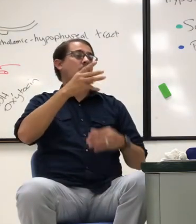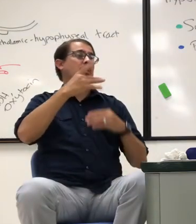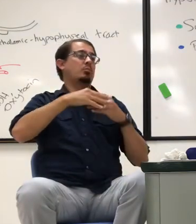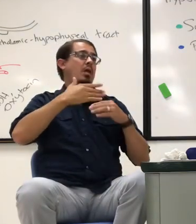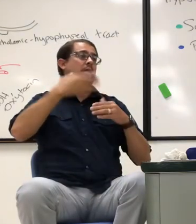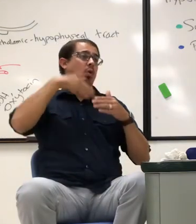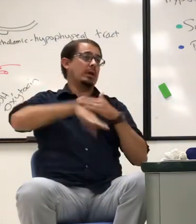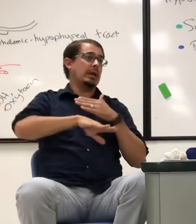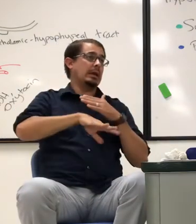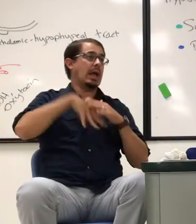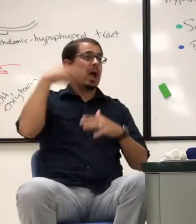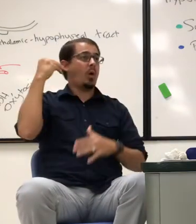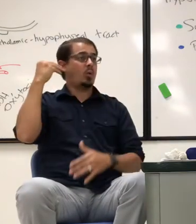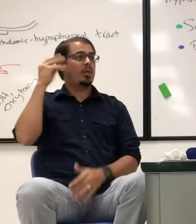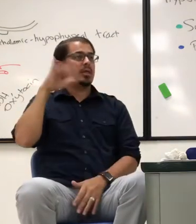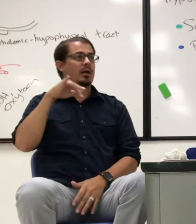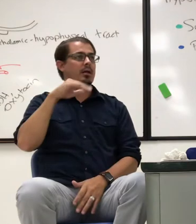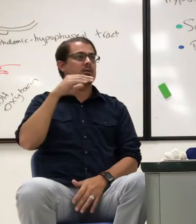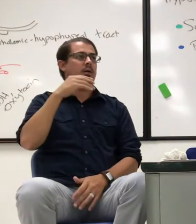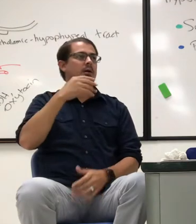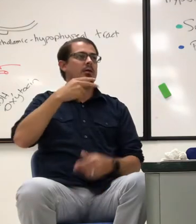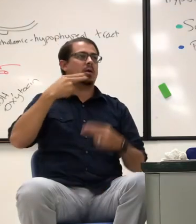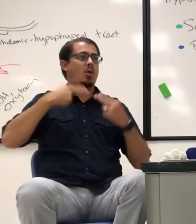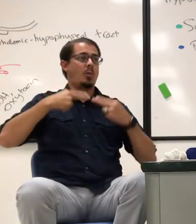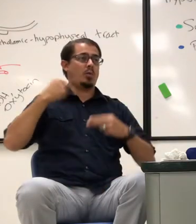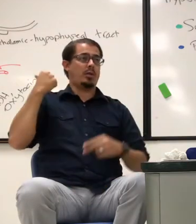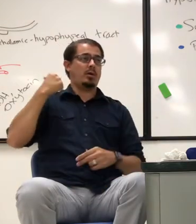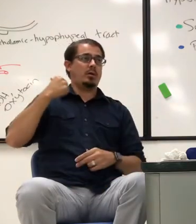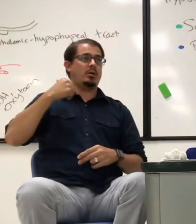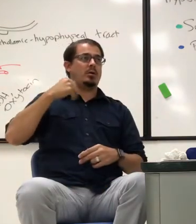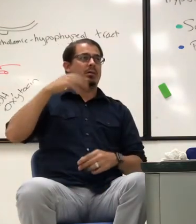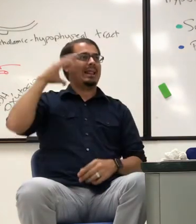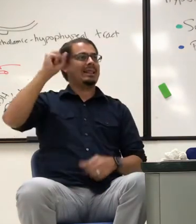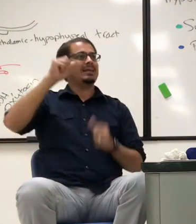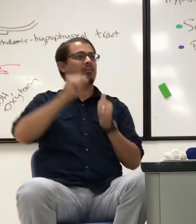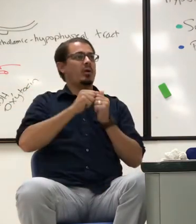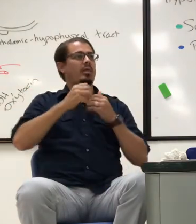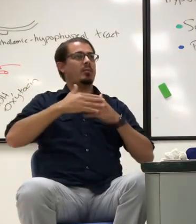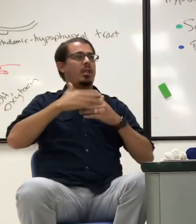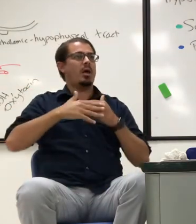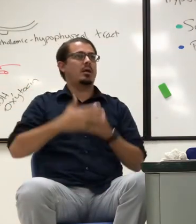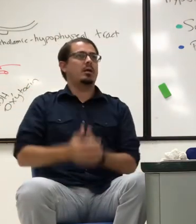So, that's why I drew these hormones here. They're leaving with the venous blood.